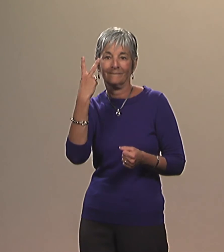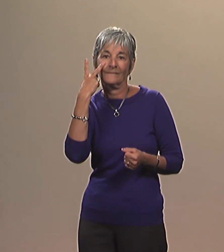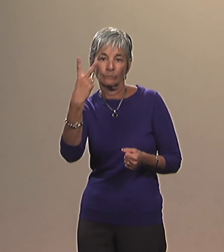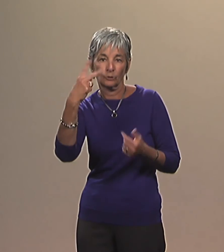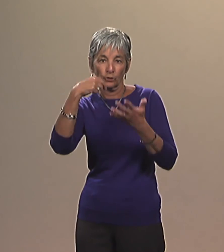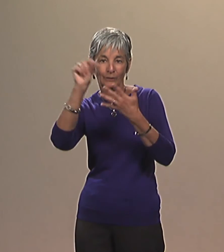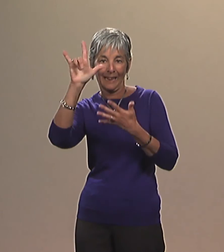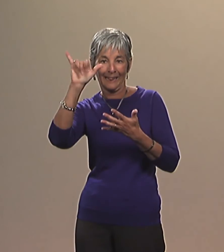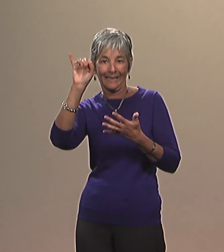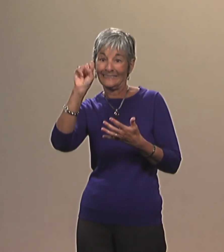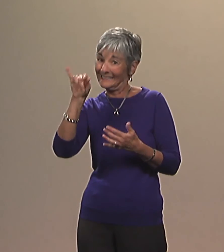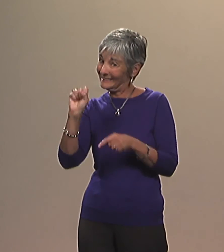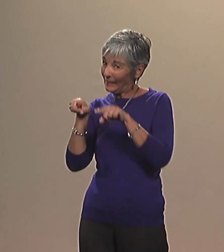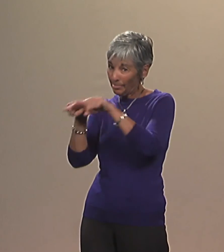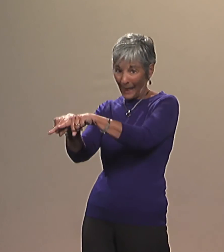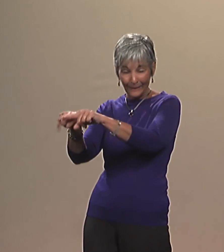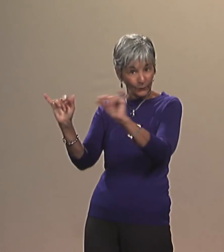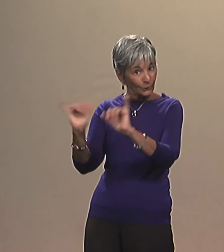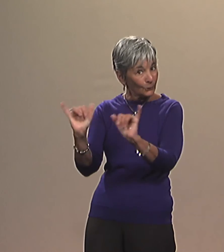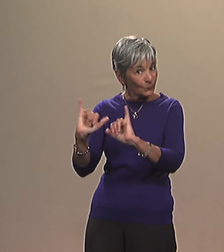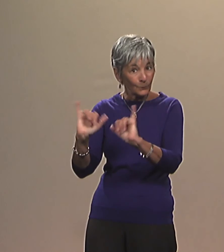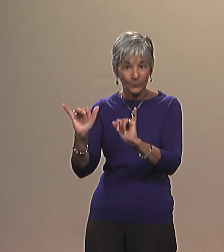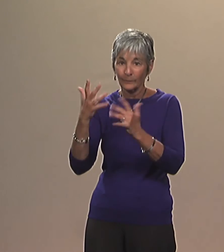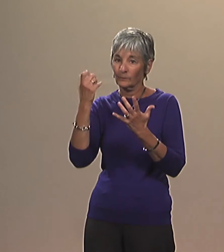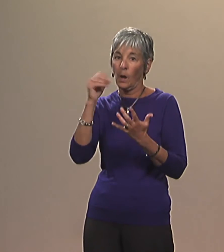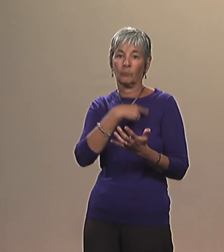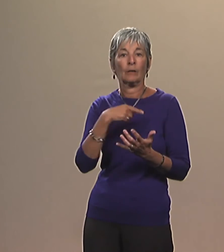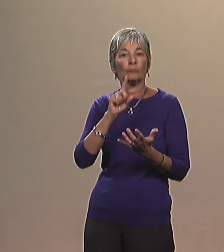parallel track, so it could, in a sense, be the start of a curriculum.